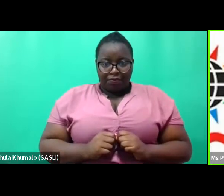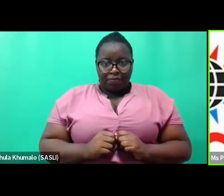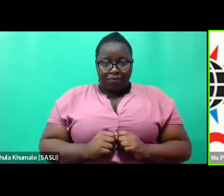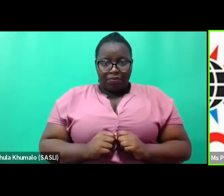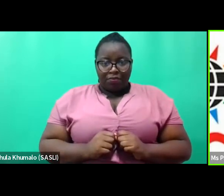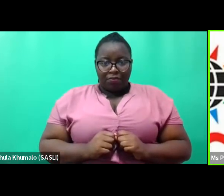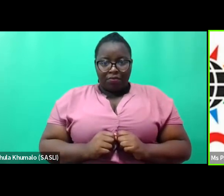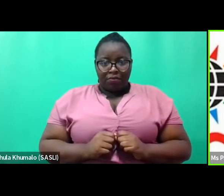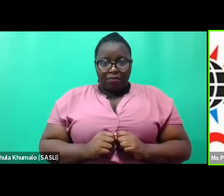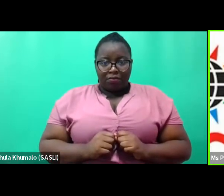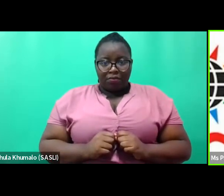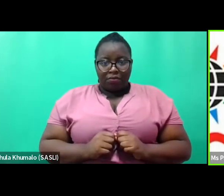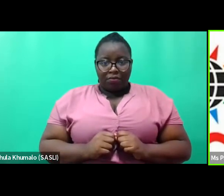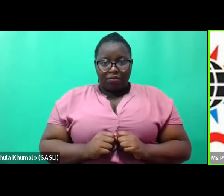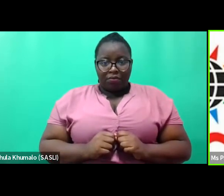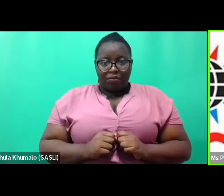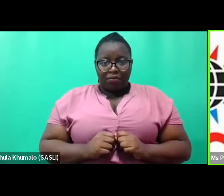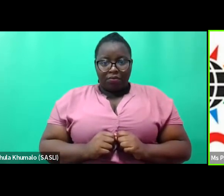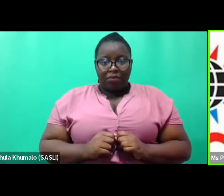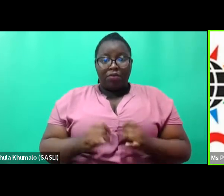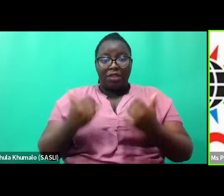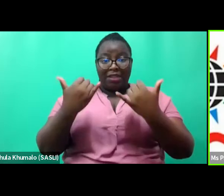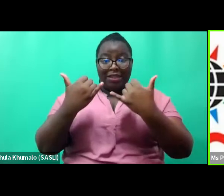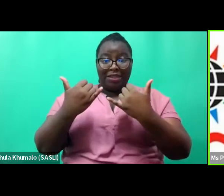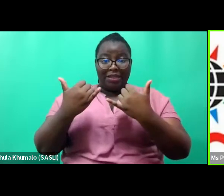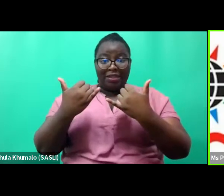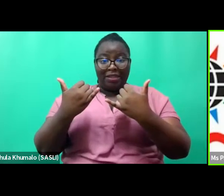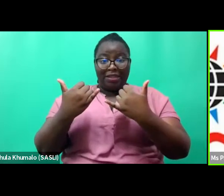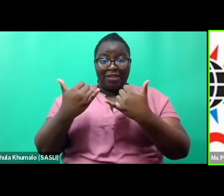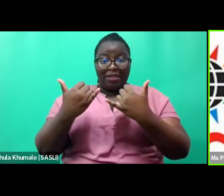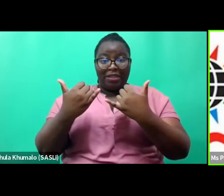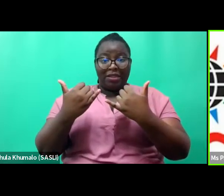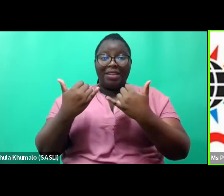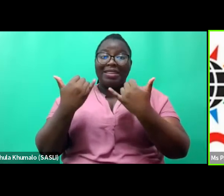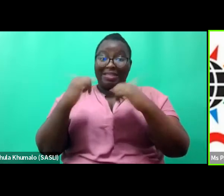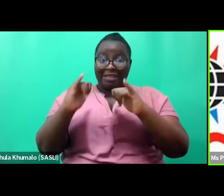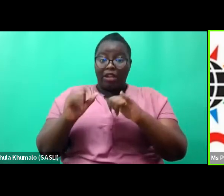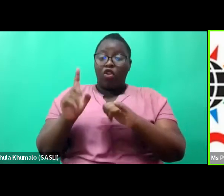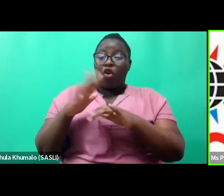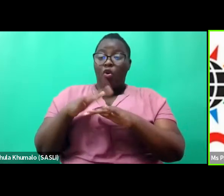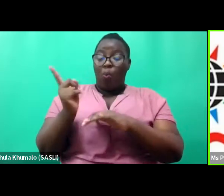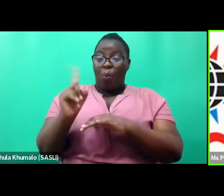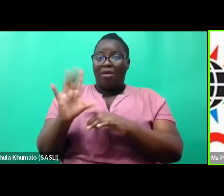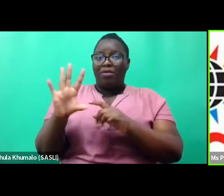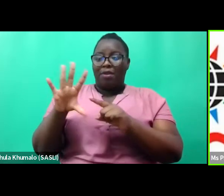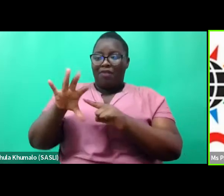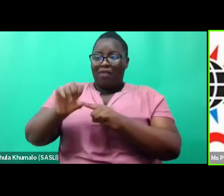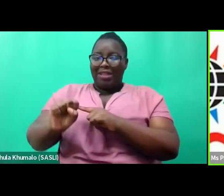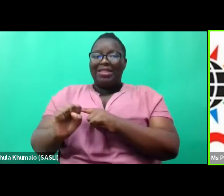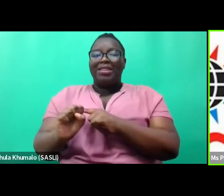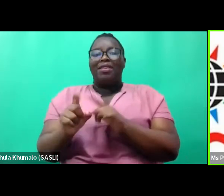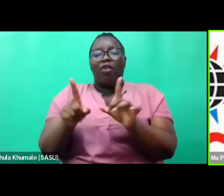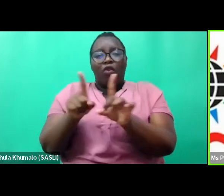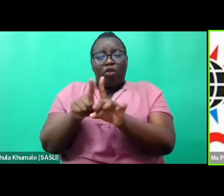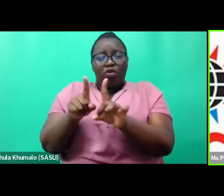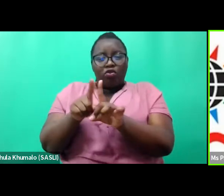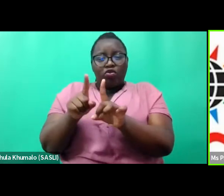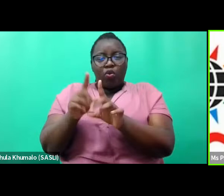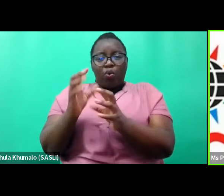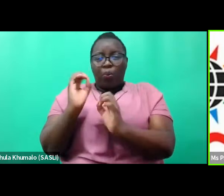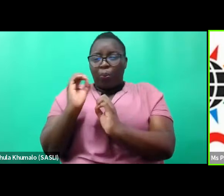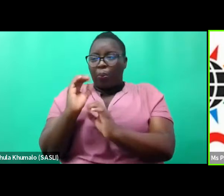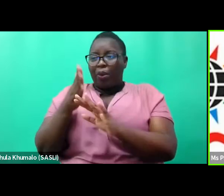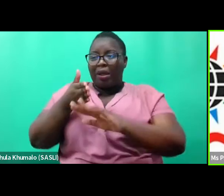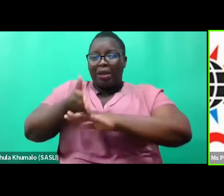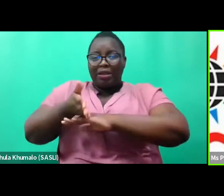Still on the challenge, on the findings. And there were also inaccessibility of